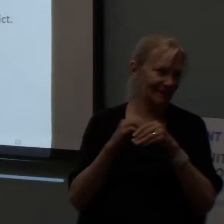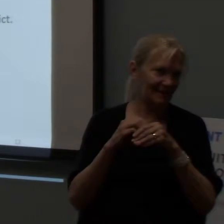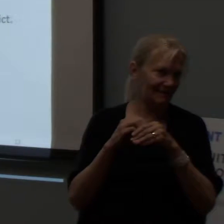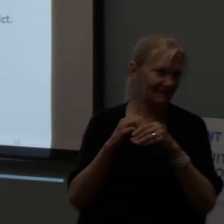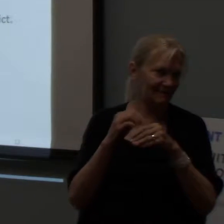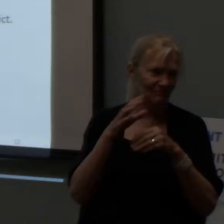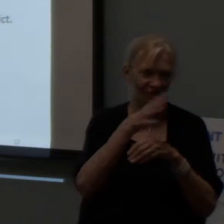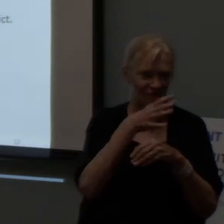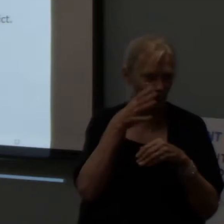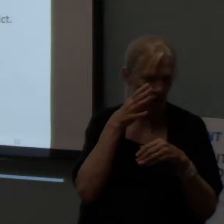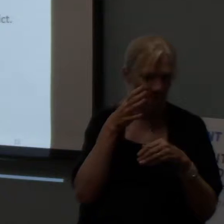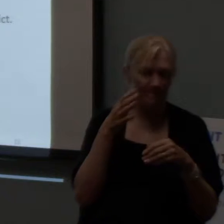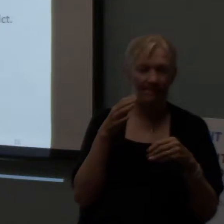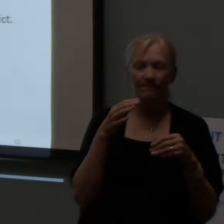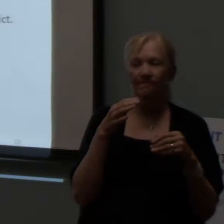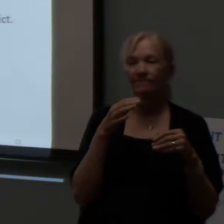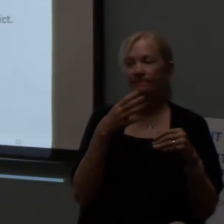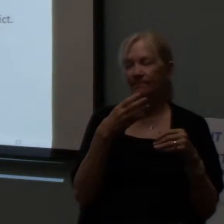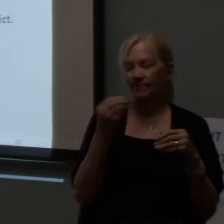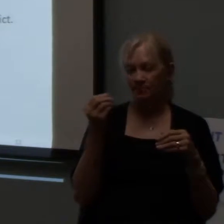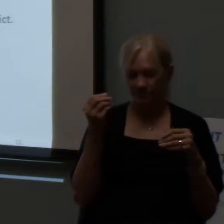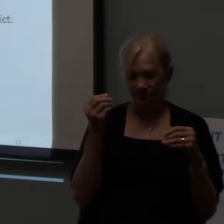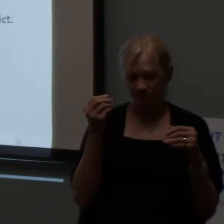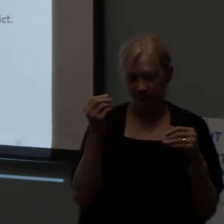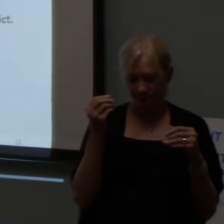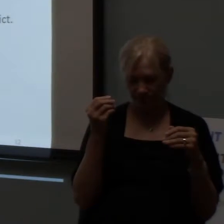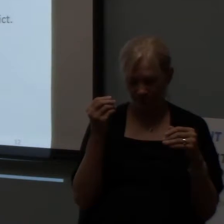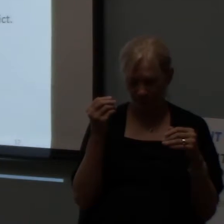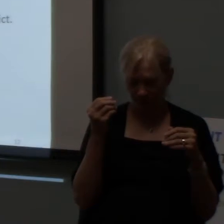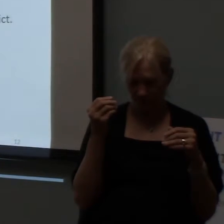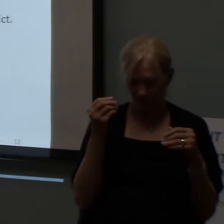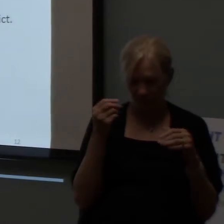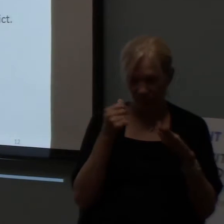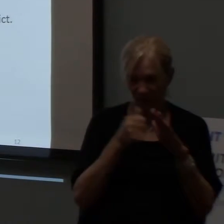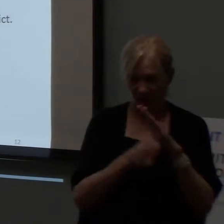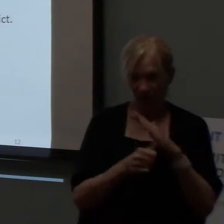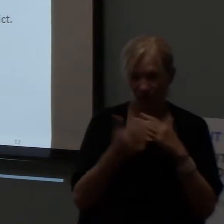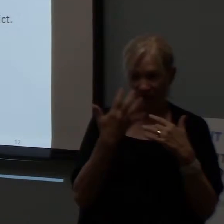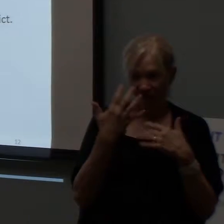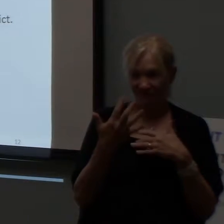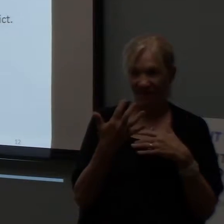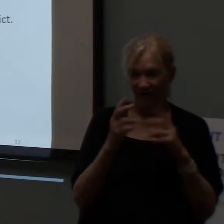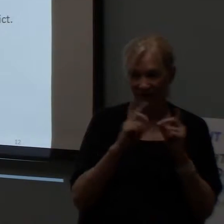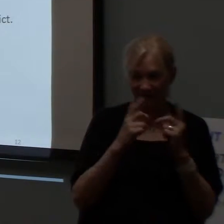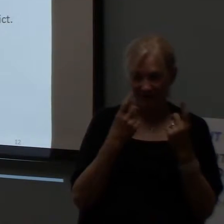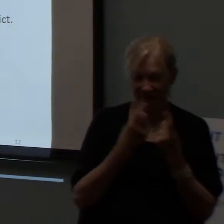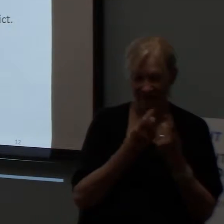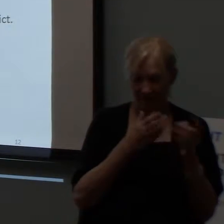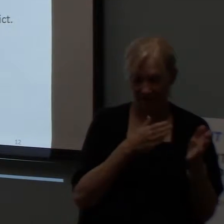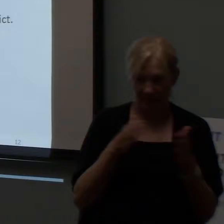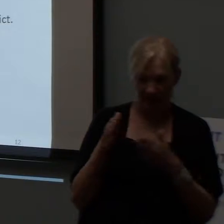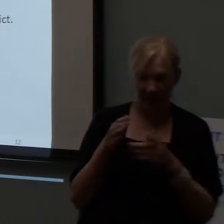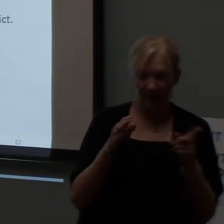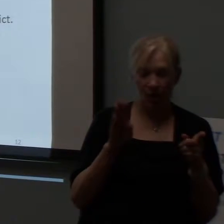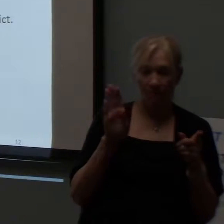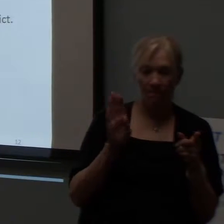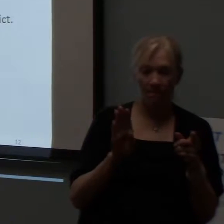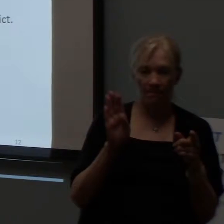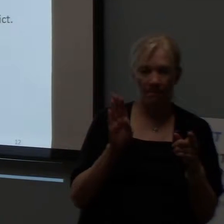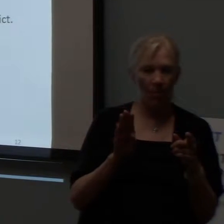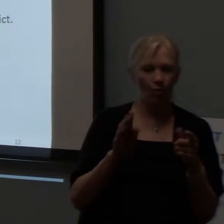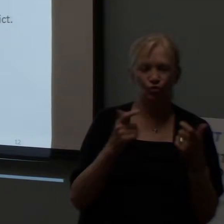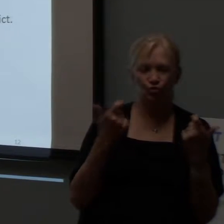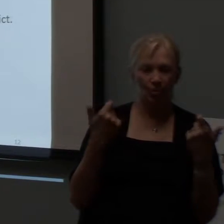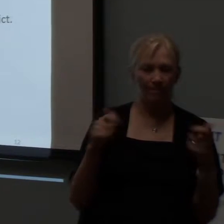And then the second thing to point out is that under a 5-district plan, Boulder is too big to be